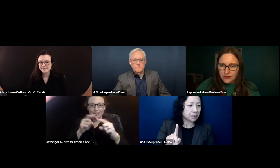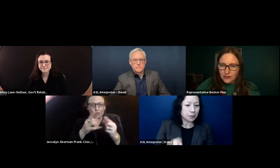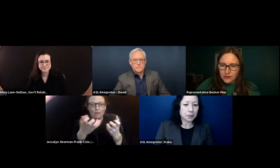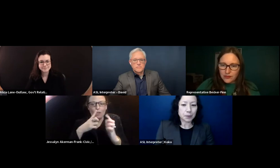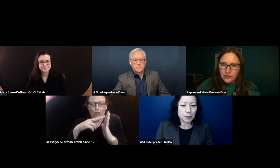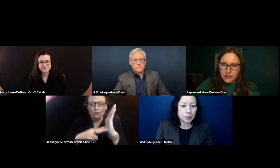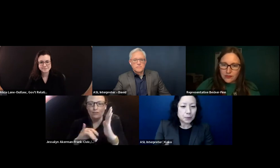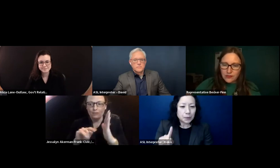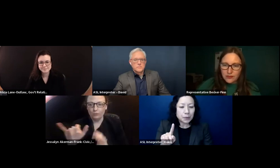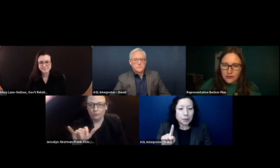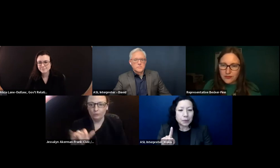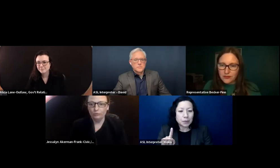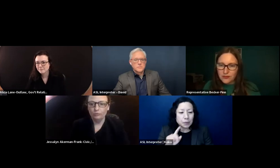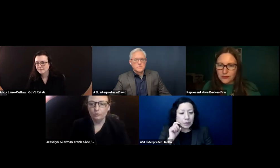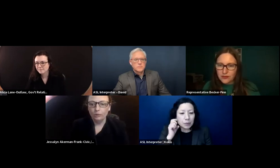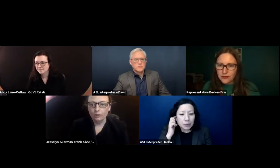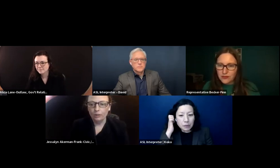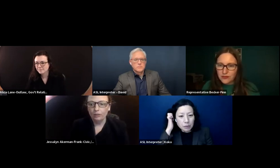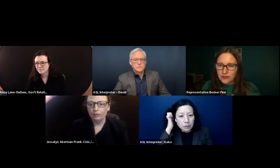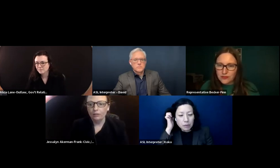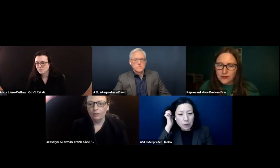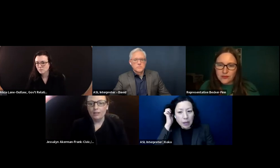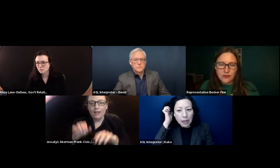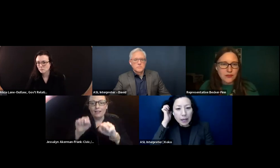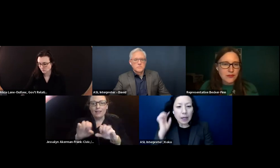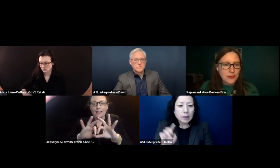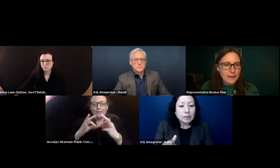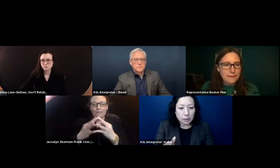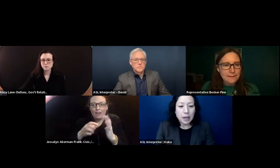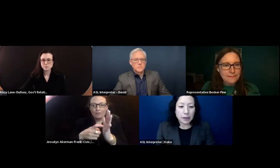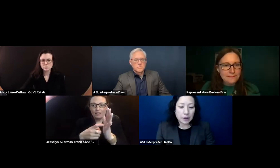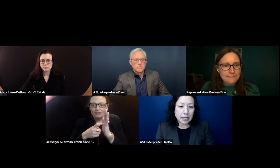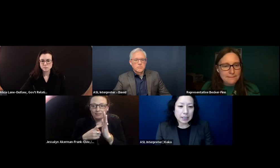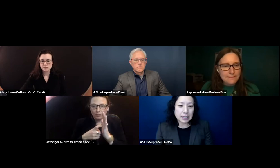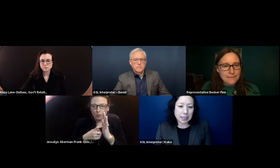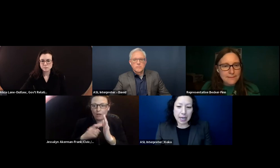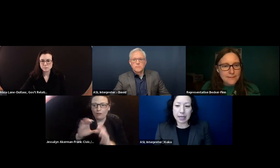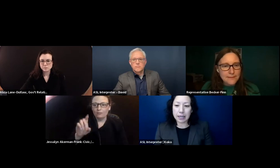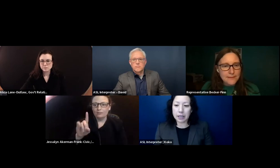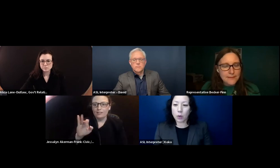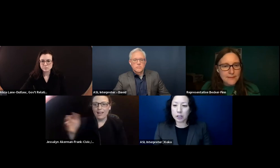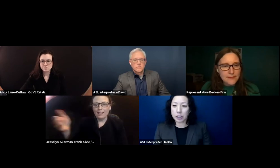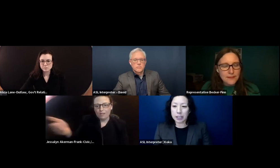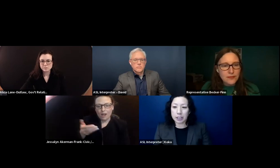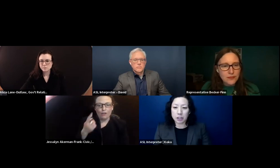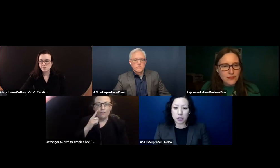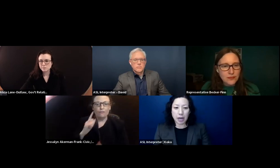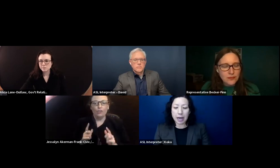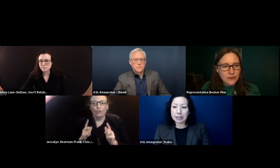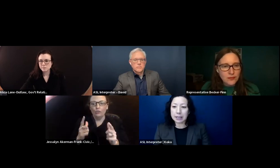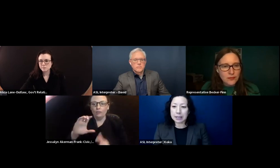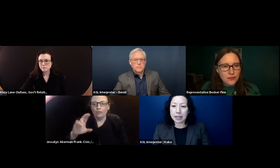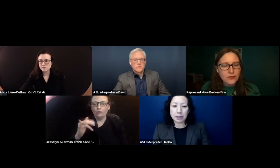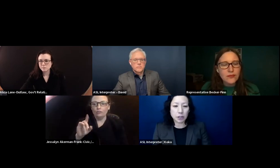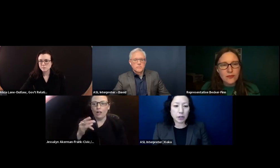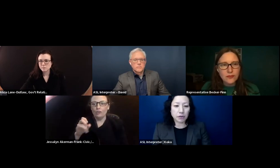Hey, There is a question in the